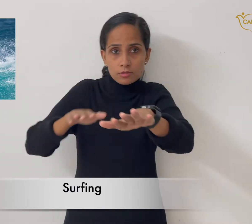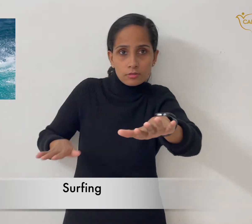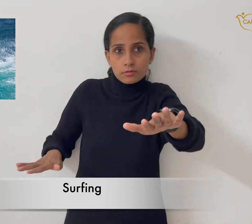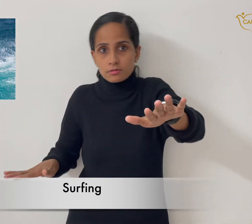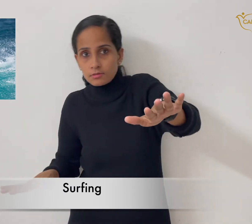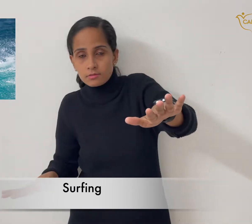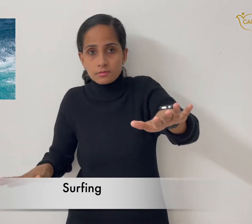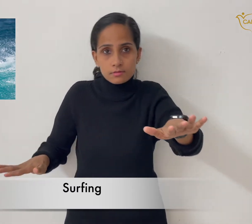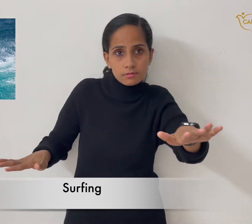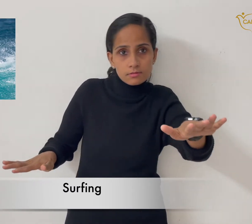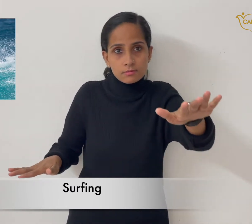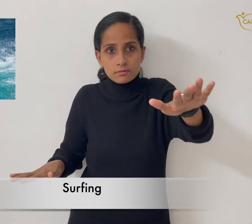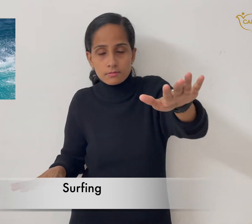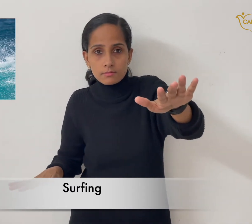Surfing.